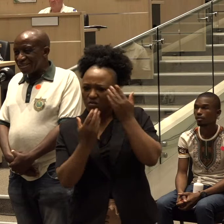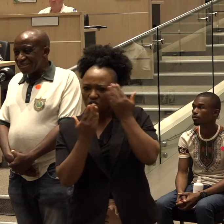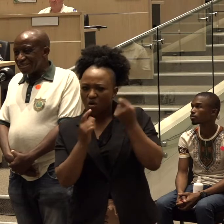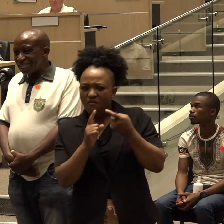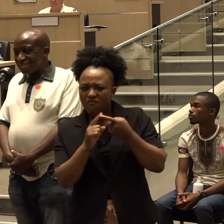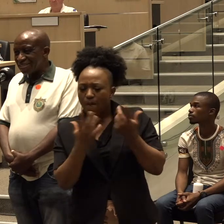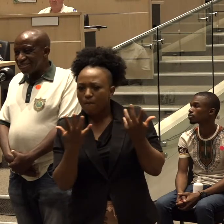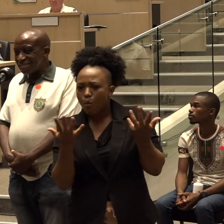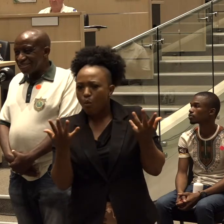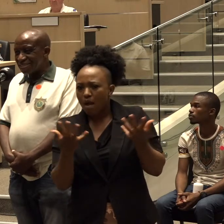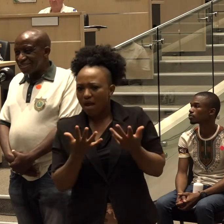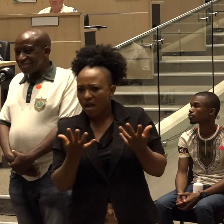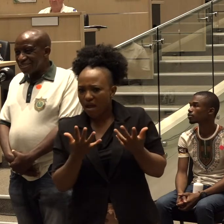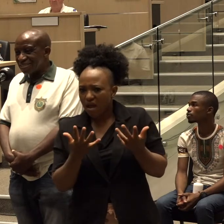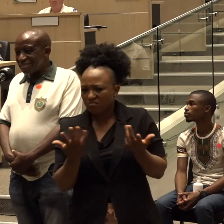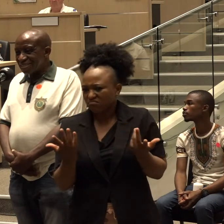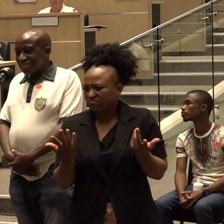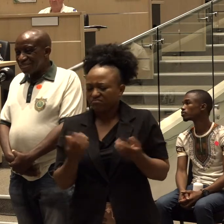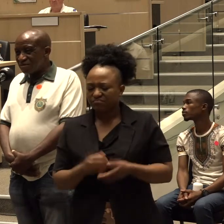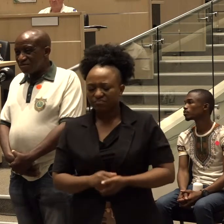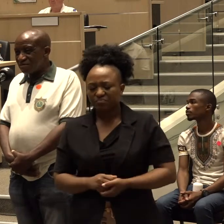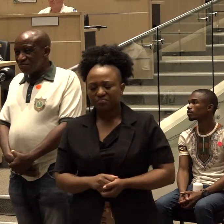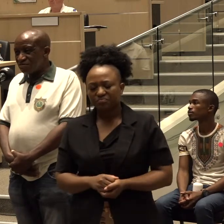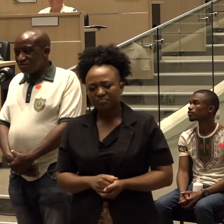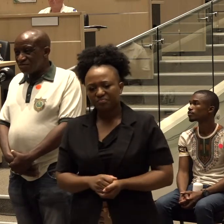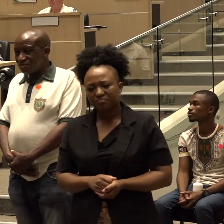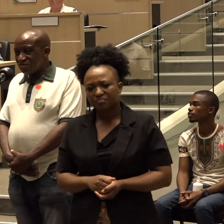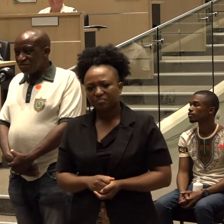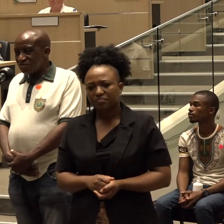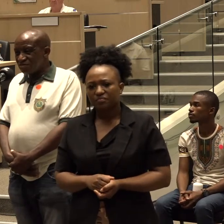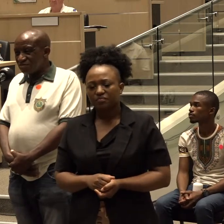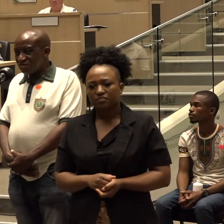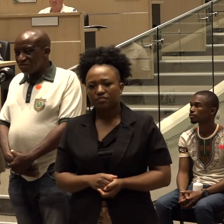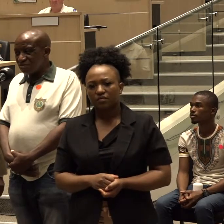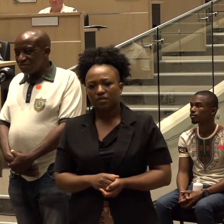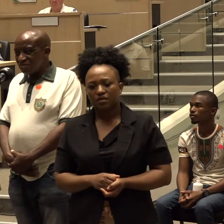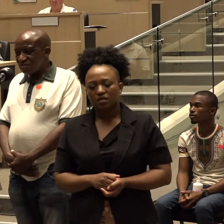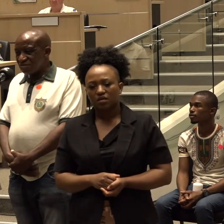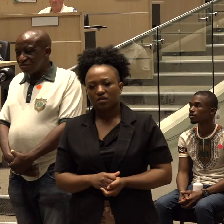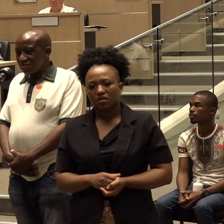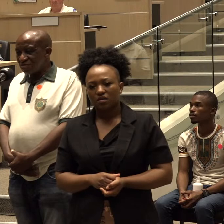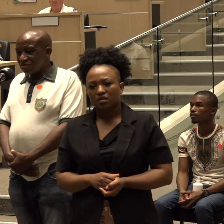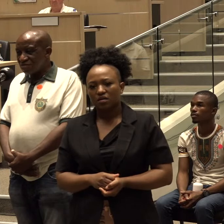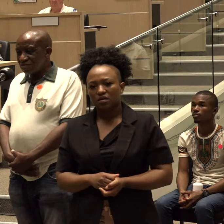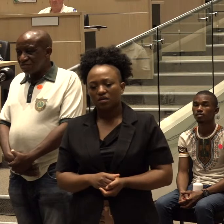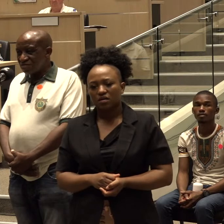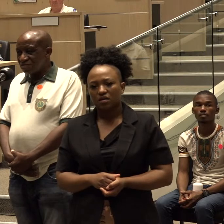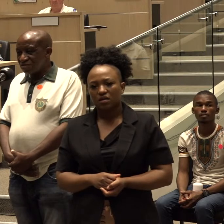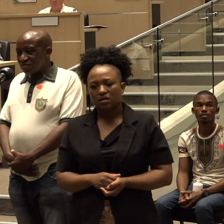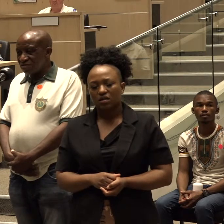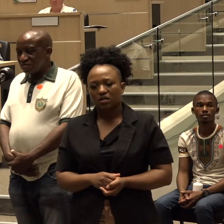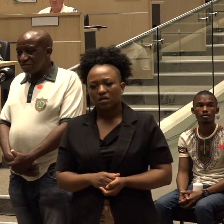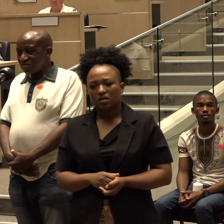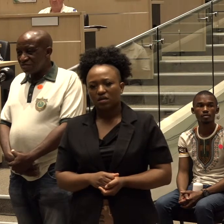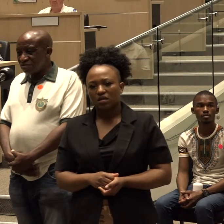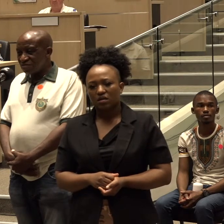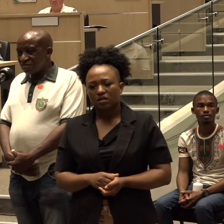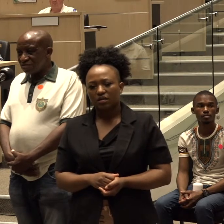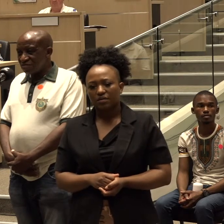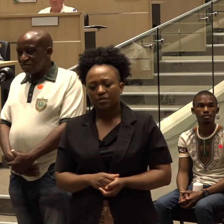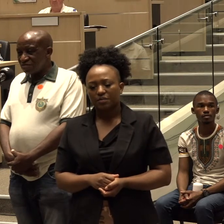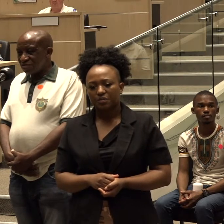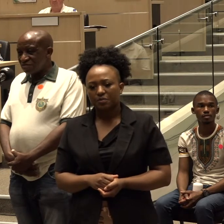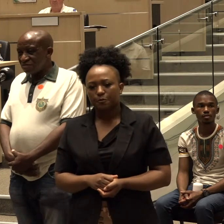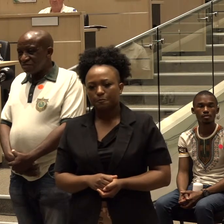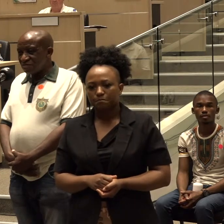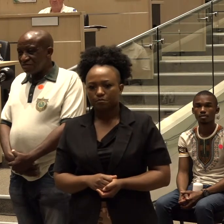but this issue was never a good one in the sense that it never helped the